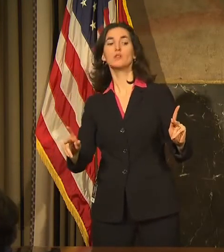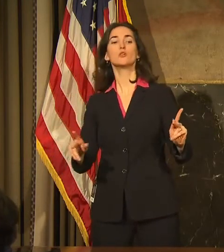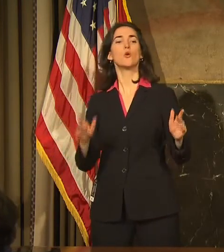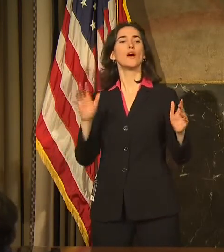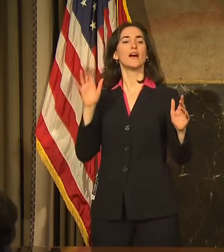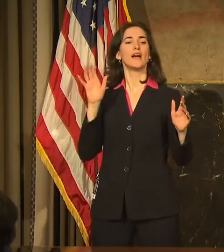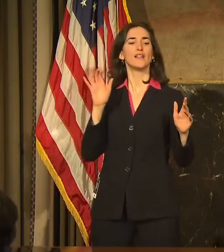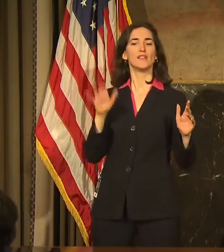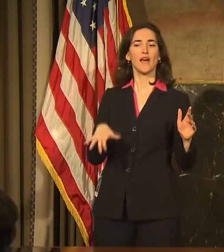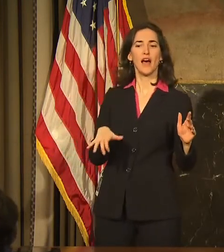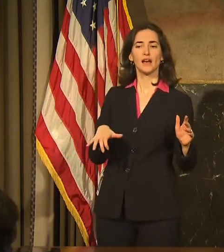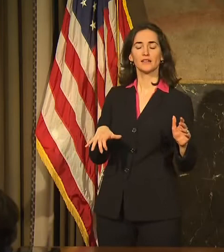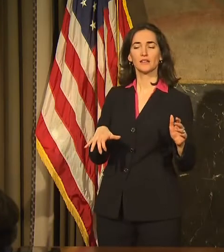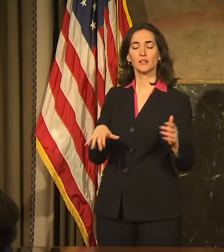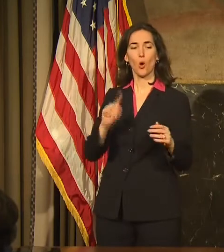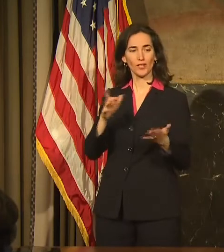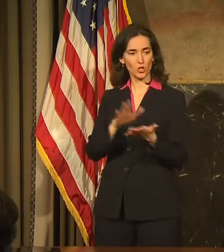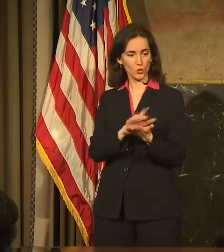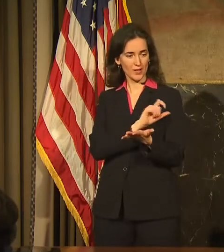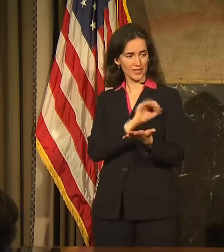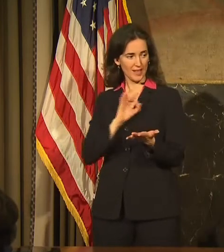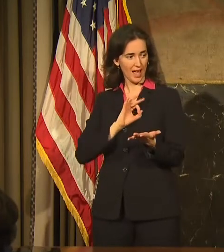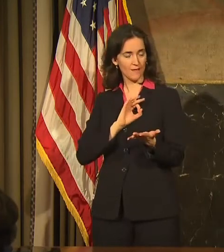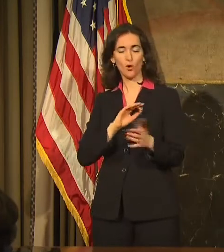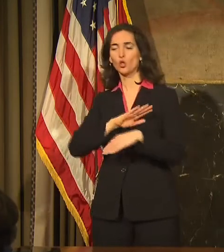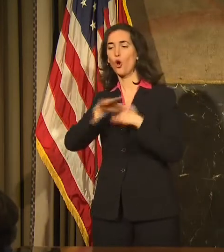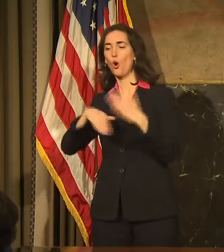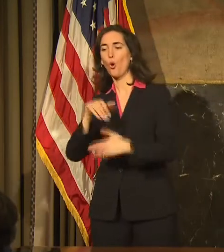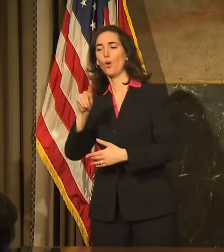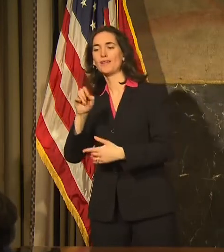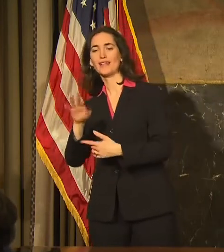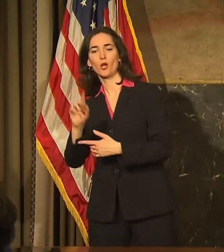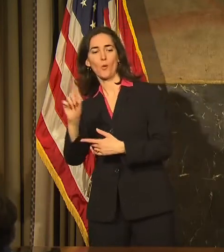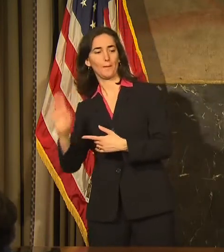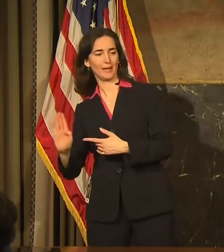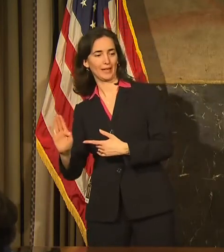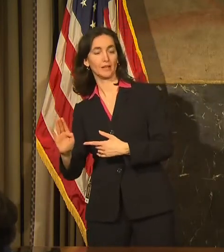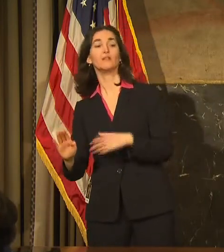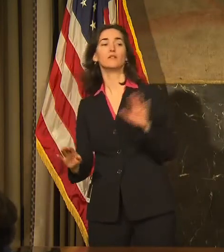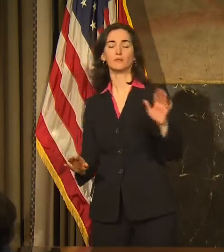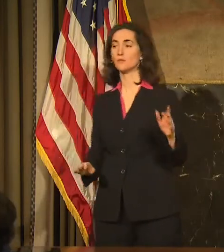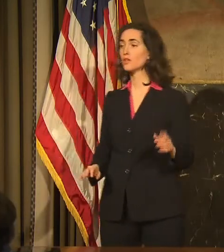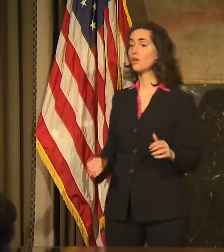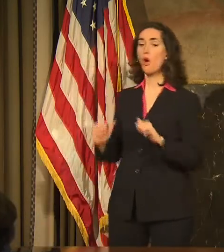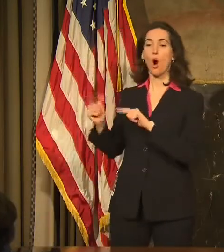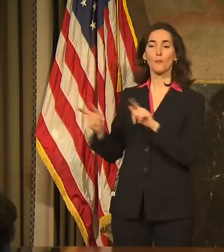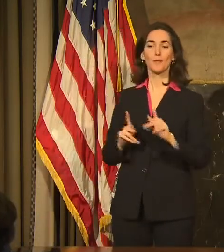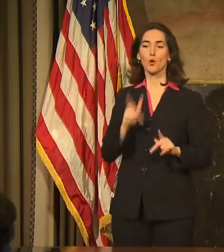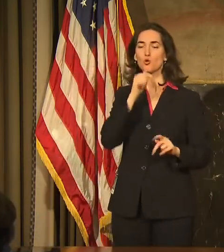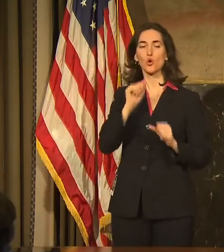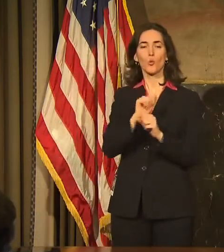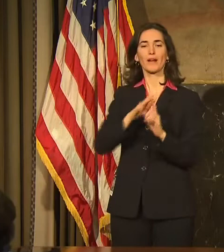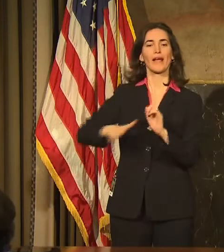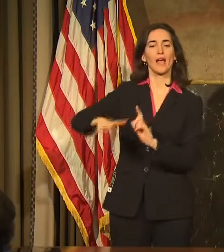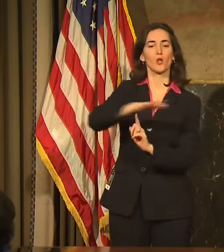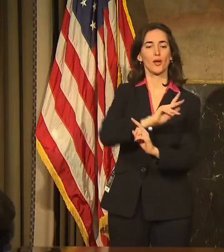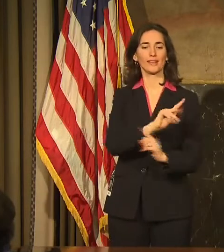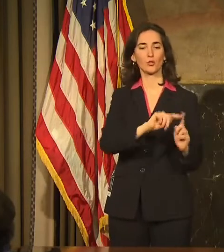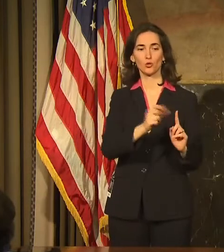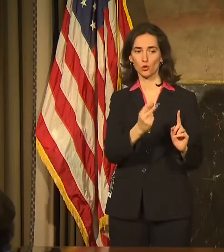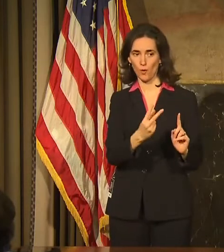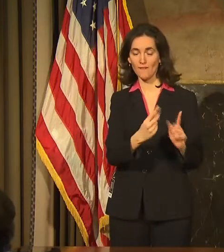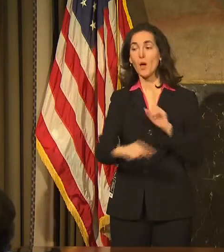TOP? That is inclusive of people that work in a K through 12 or daycare environment, plus